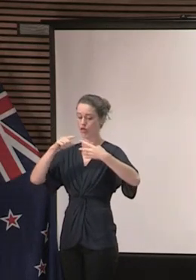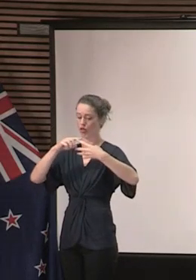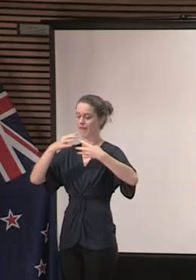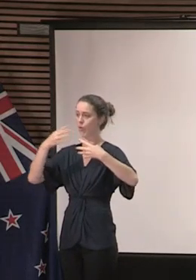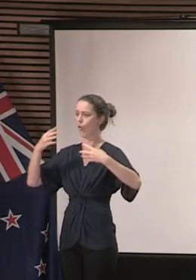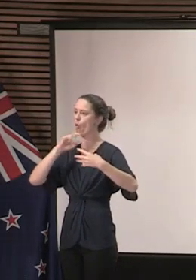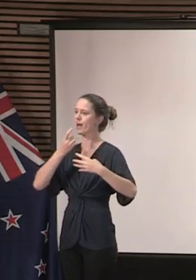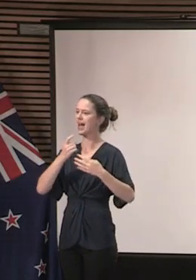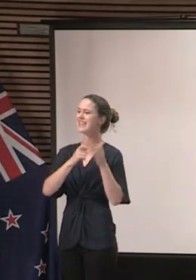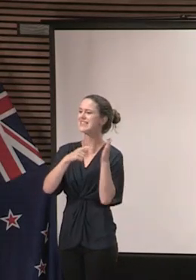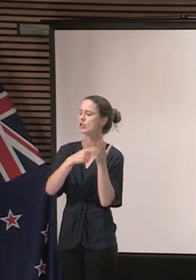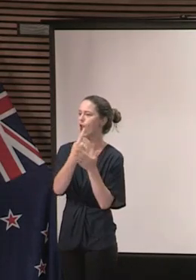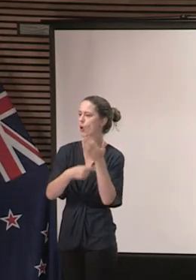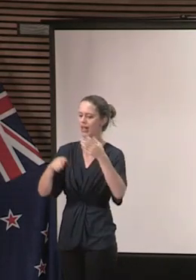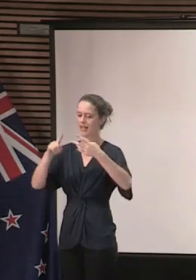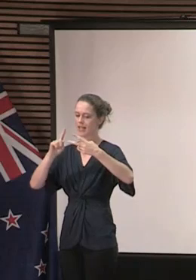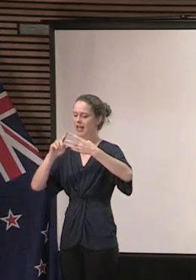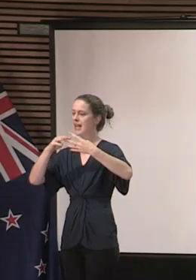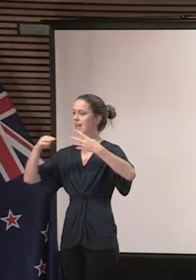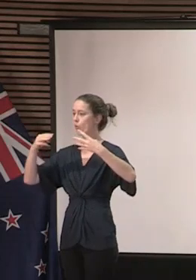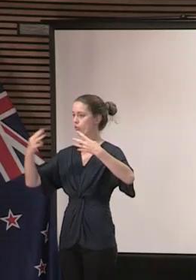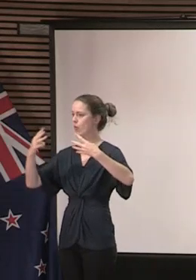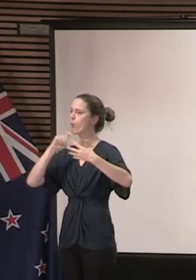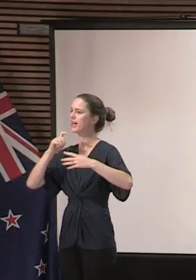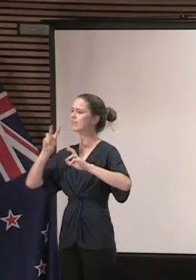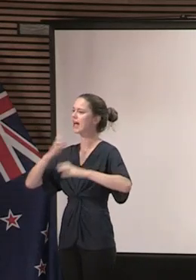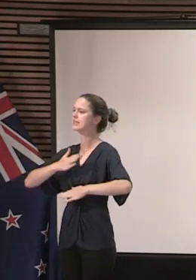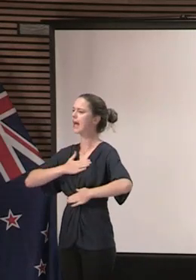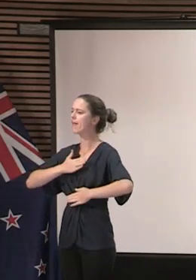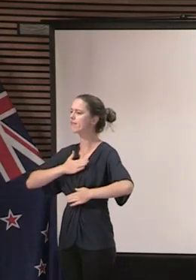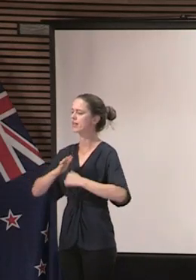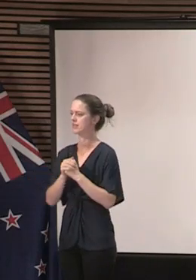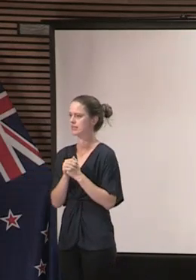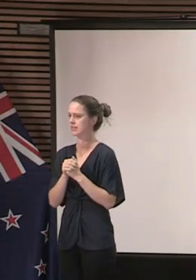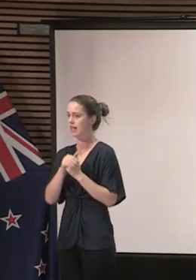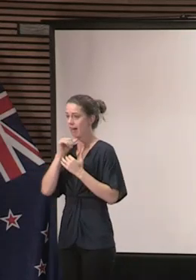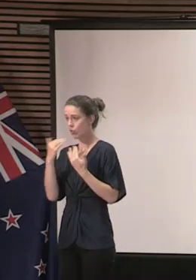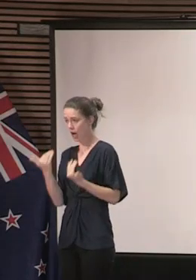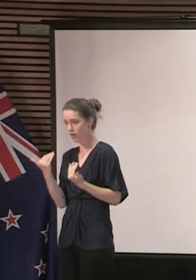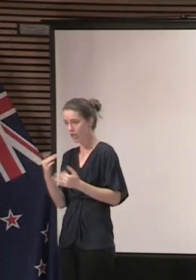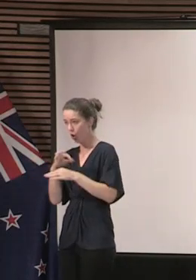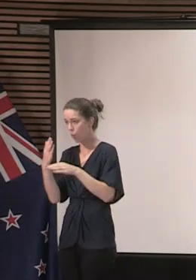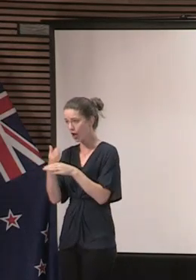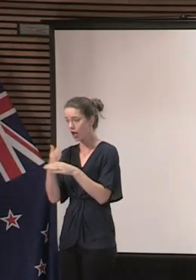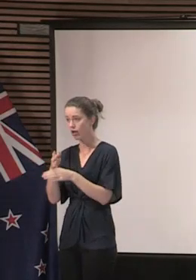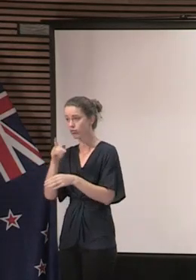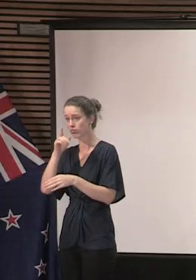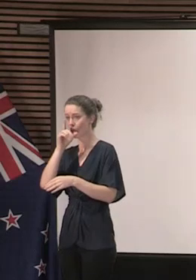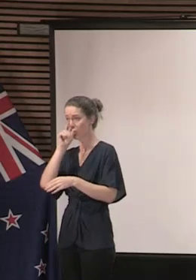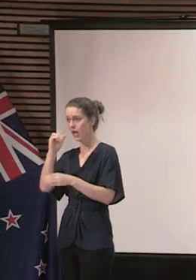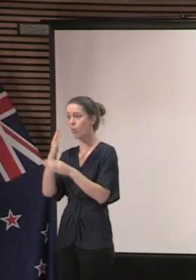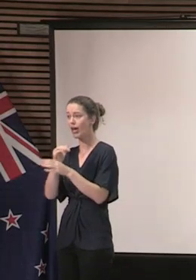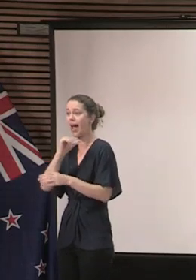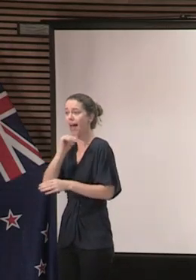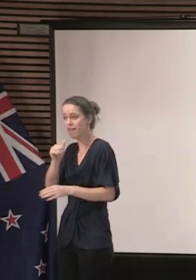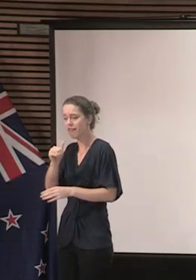So prepare yourself and your business, if you're not currently operating, to be in a position to be able to operate.